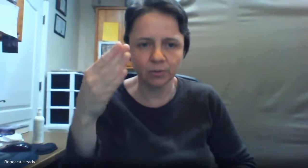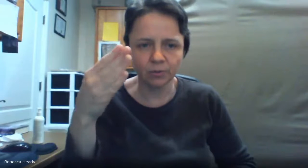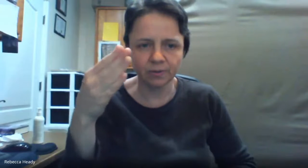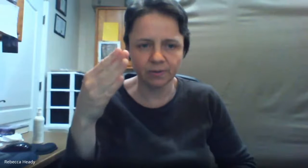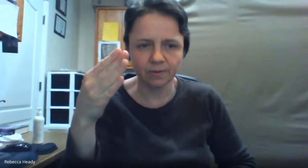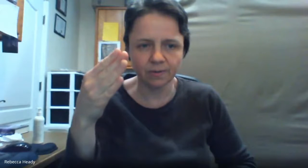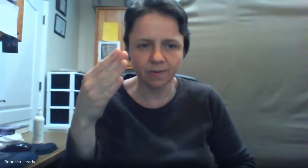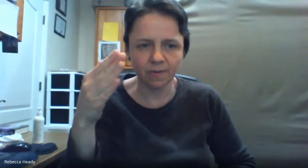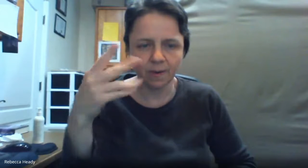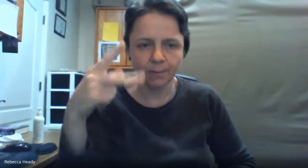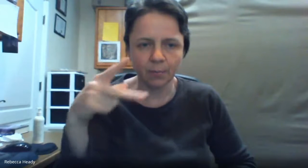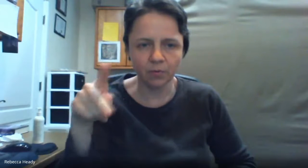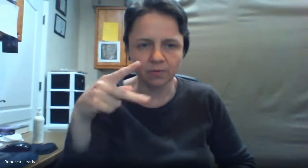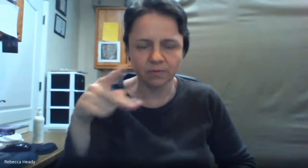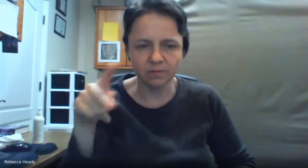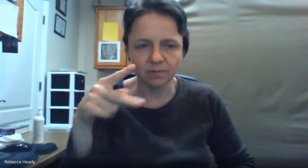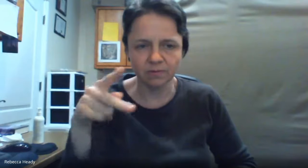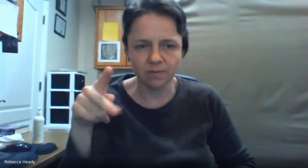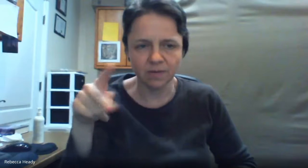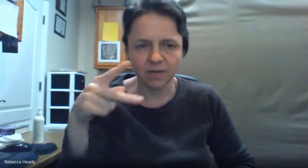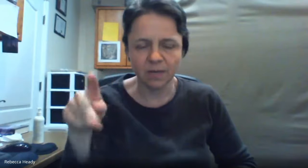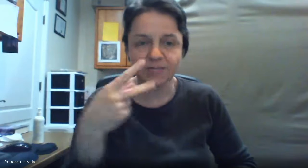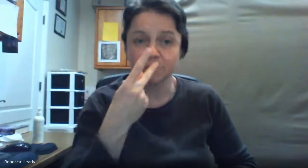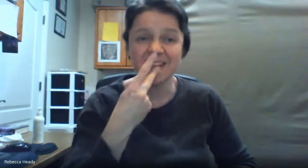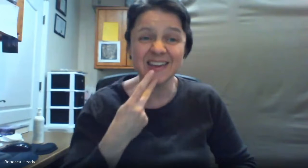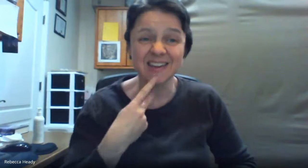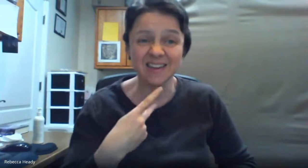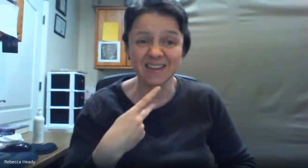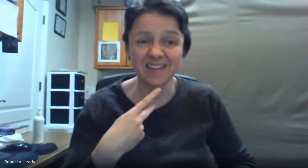blue, purple. And we did pink,